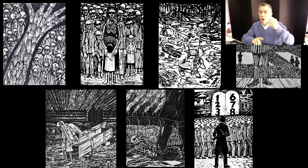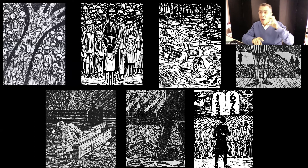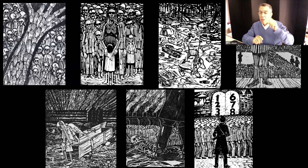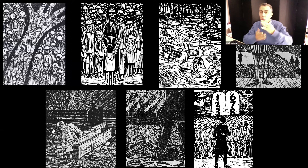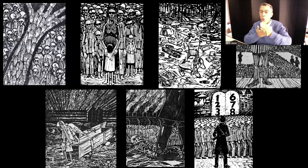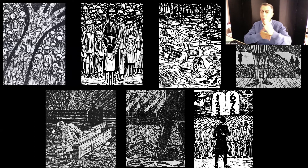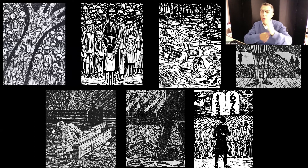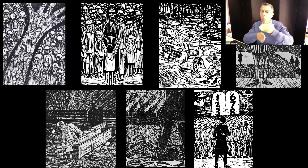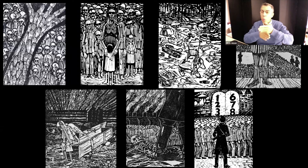prints,